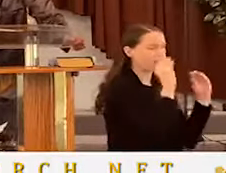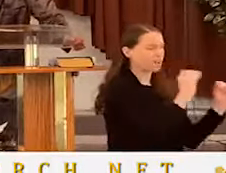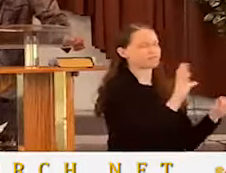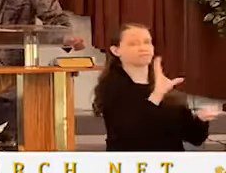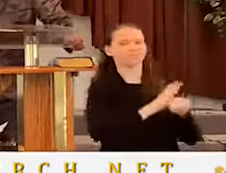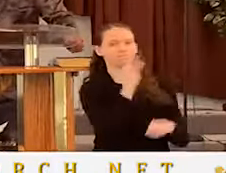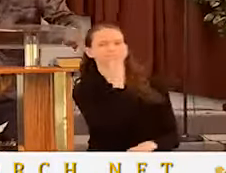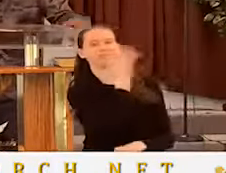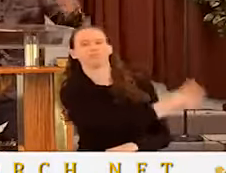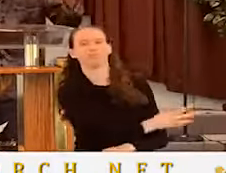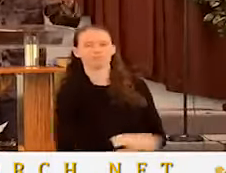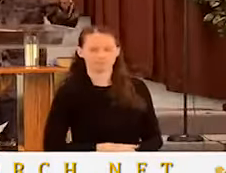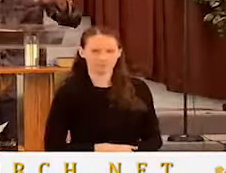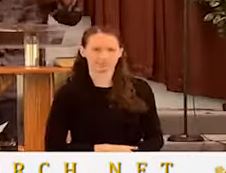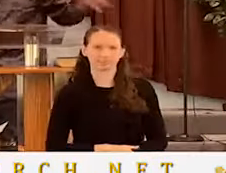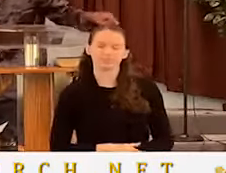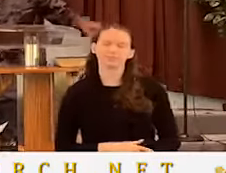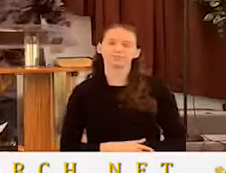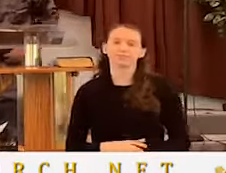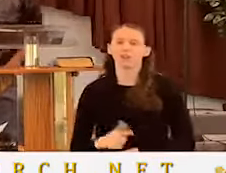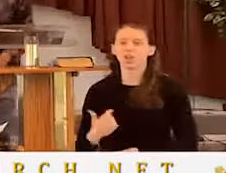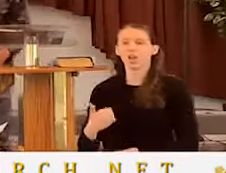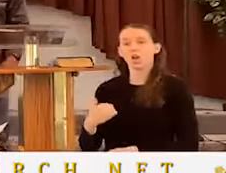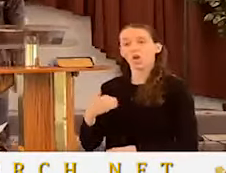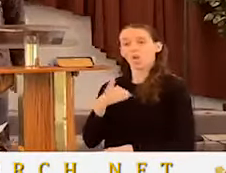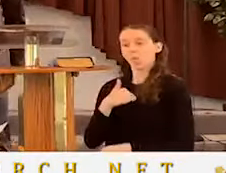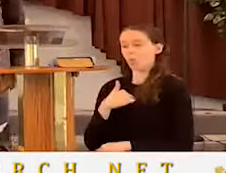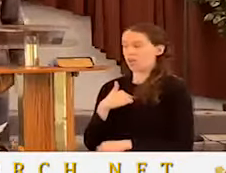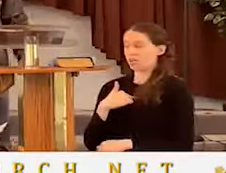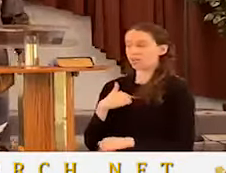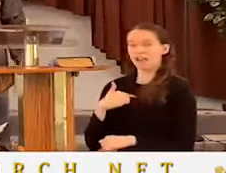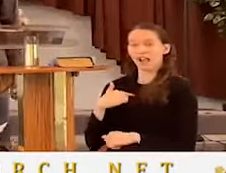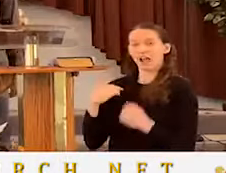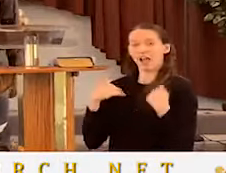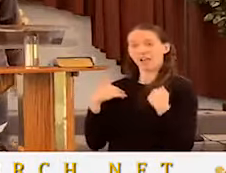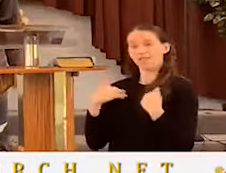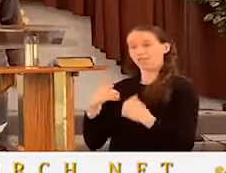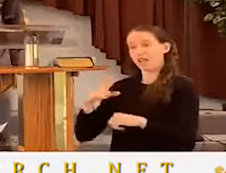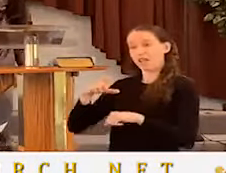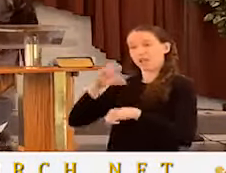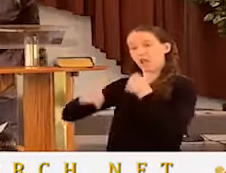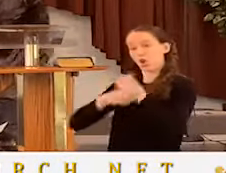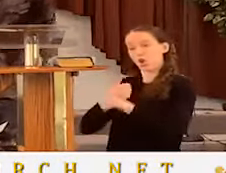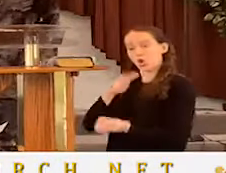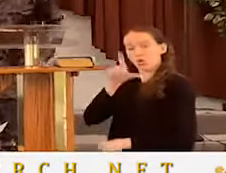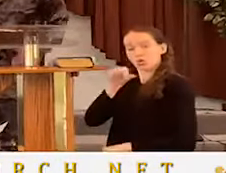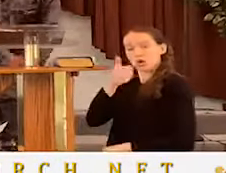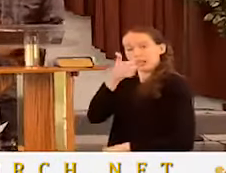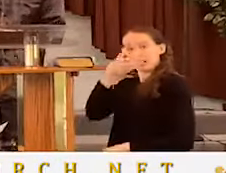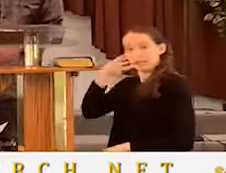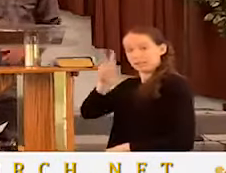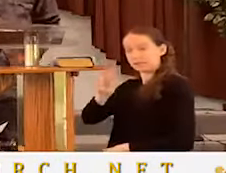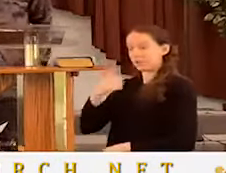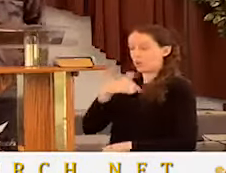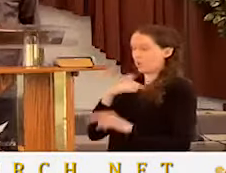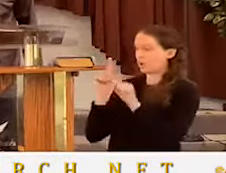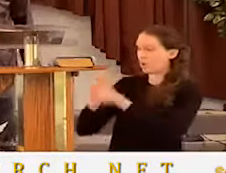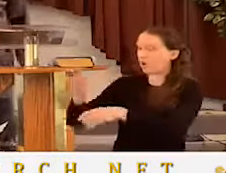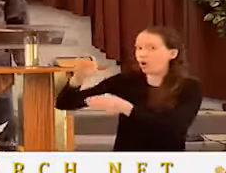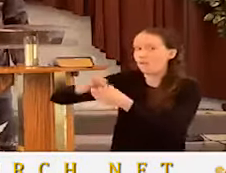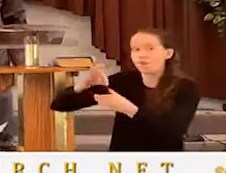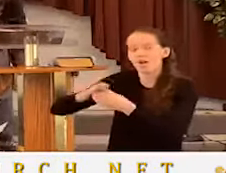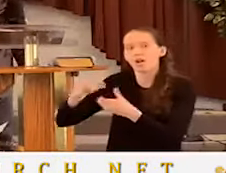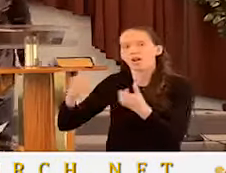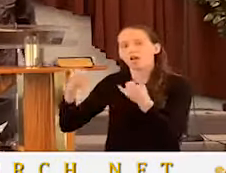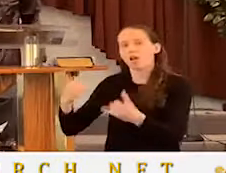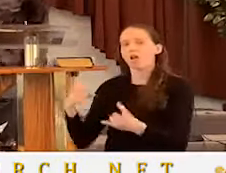asleep while we refused to vote in 2016. And now we're dealing with a